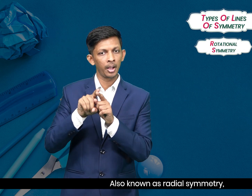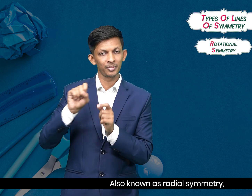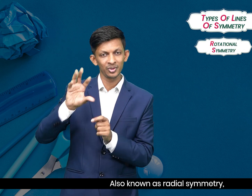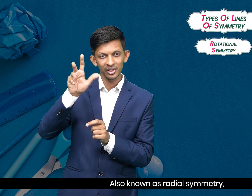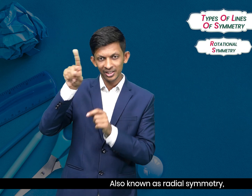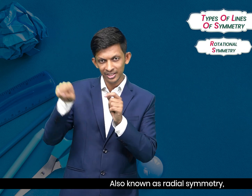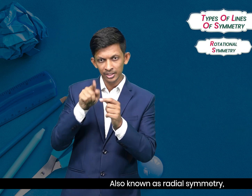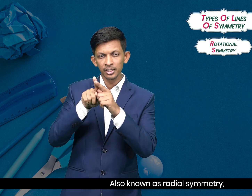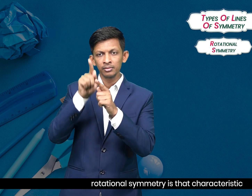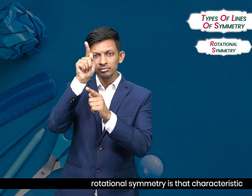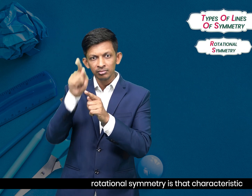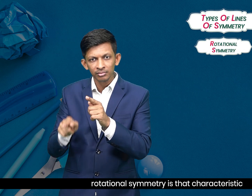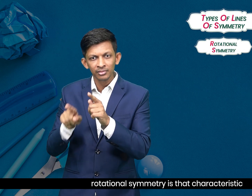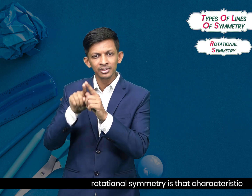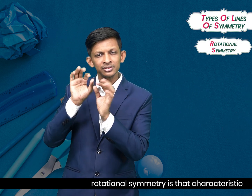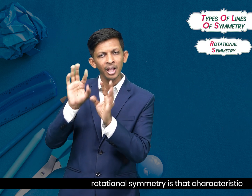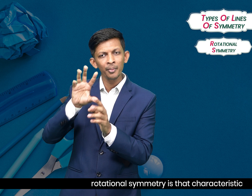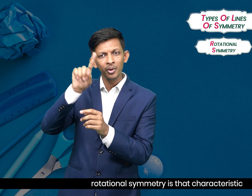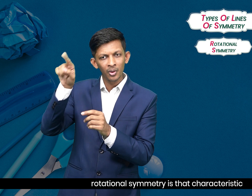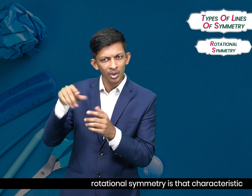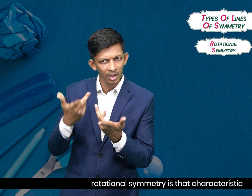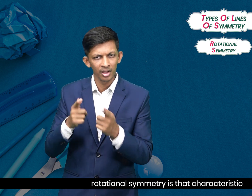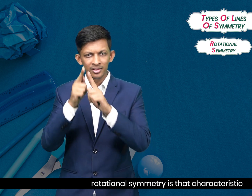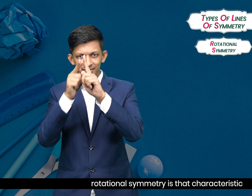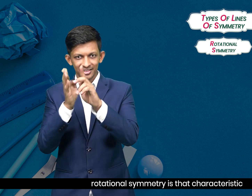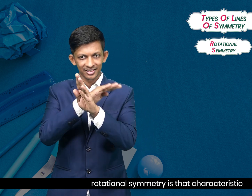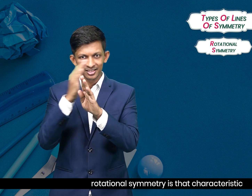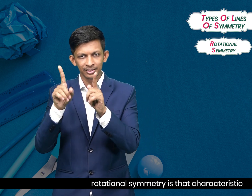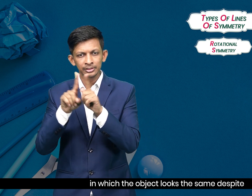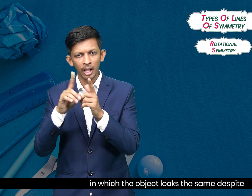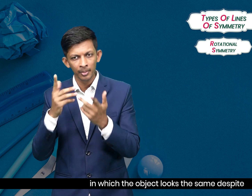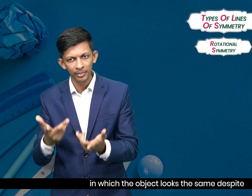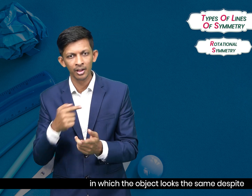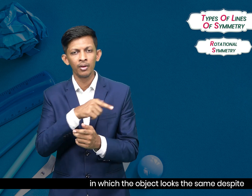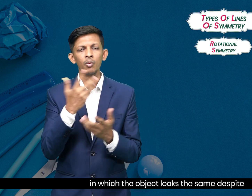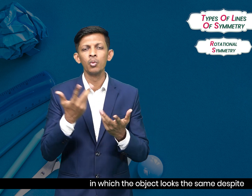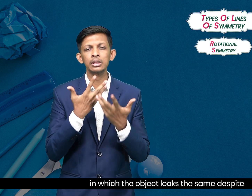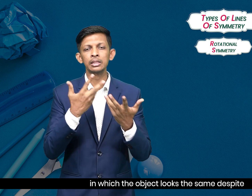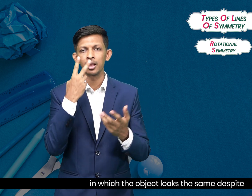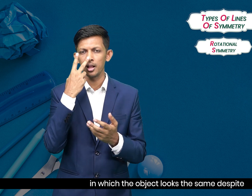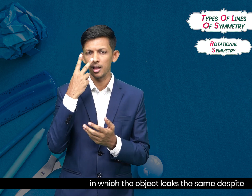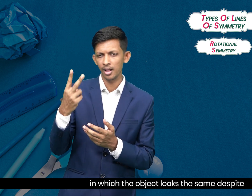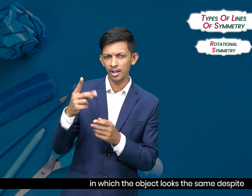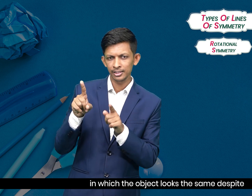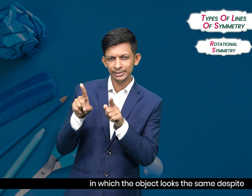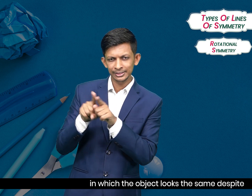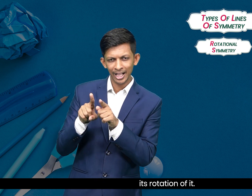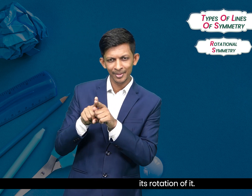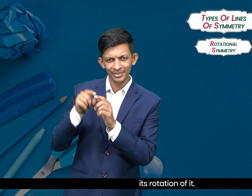symmetry, rotational symmetry is that characteristic in which the object looks the same despite its rotation